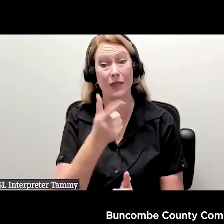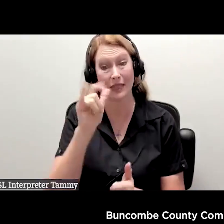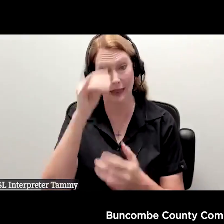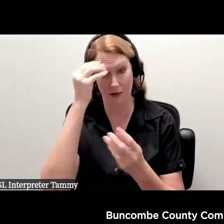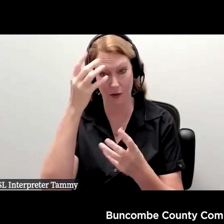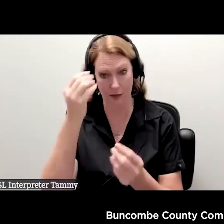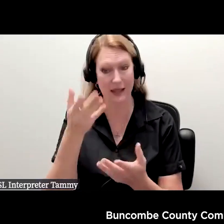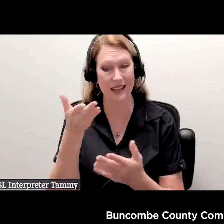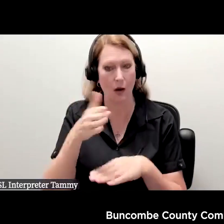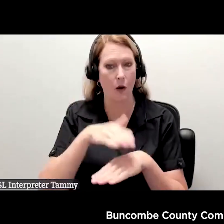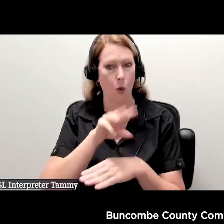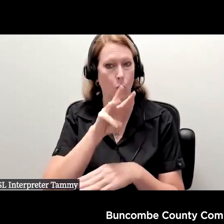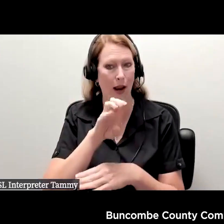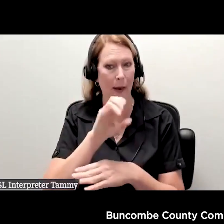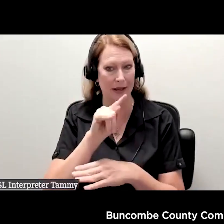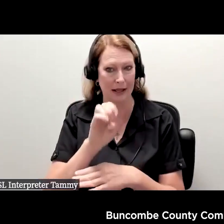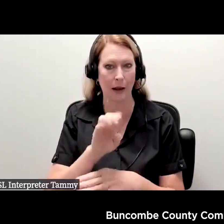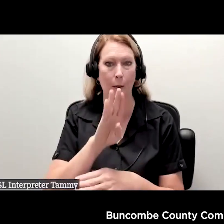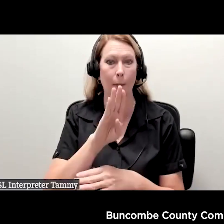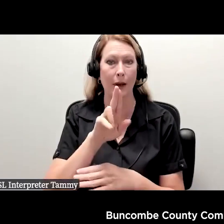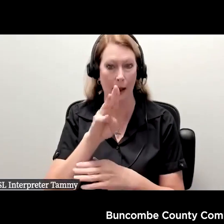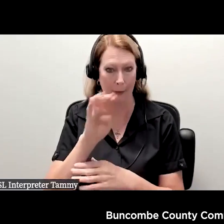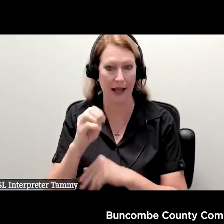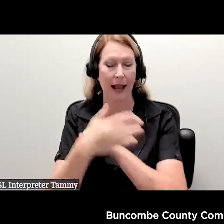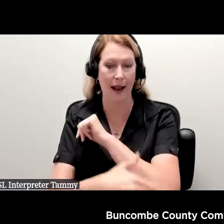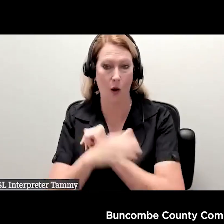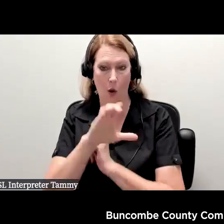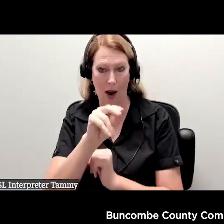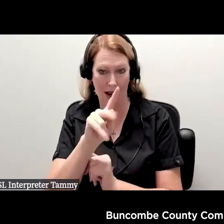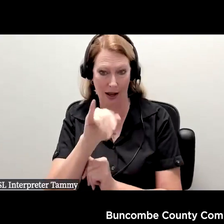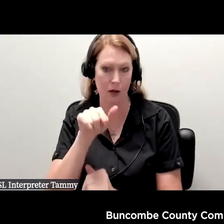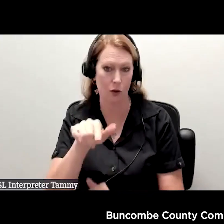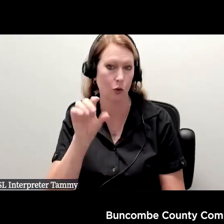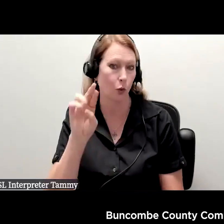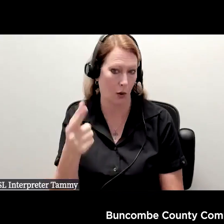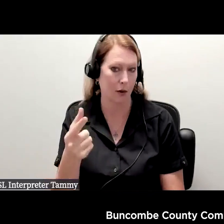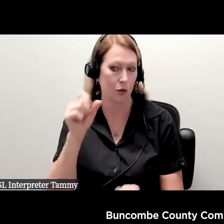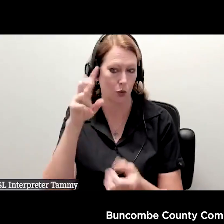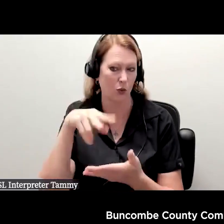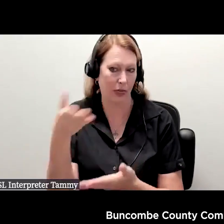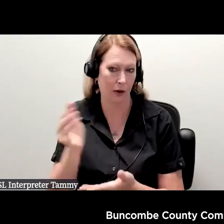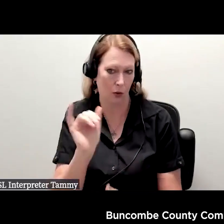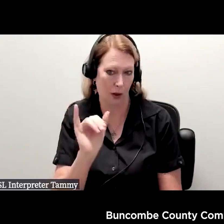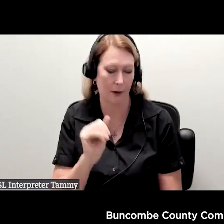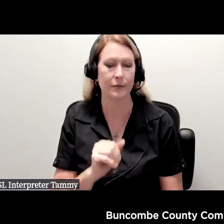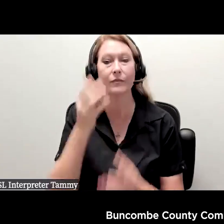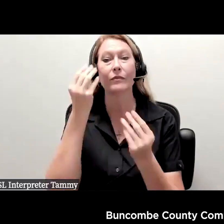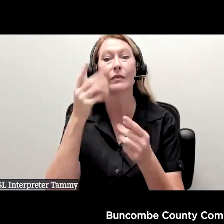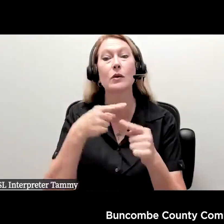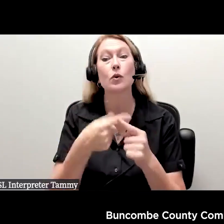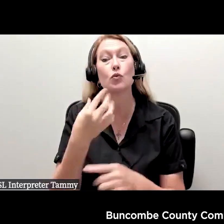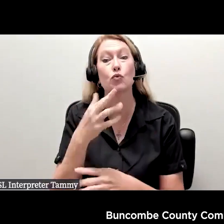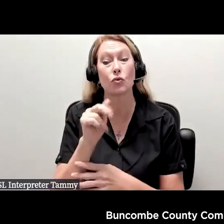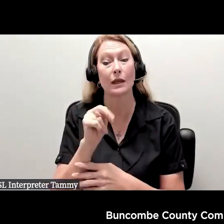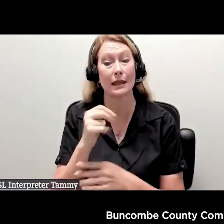on our website at buncombecounty.org as well. Now, informational grants currently open in